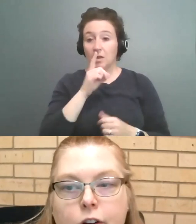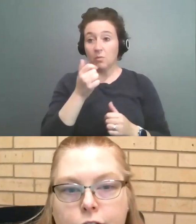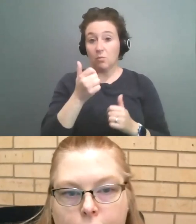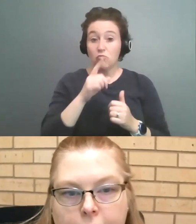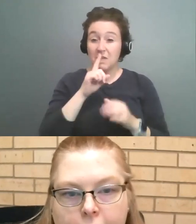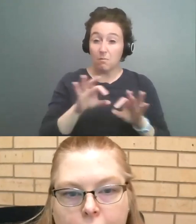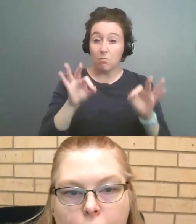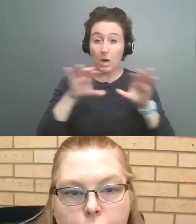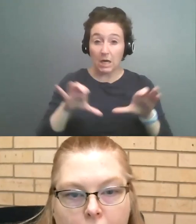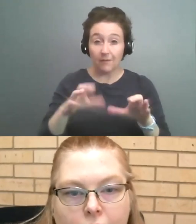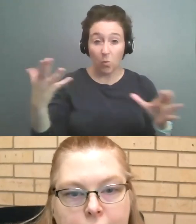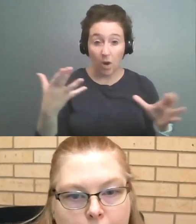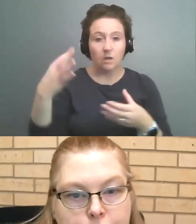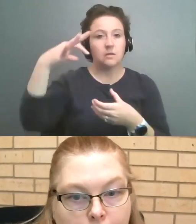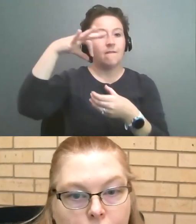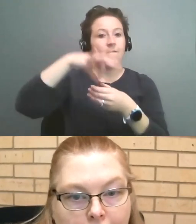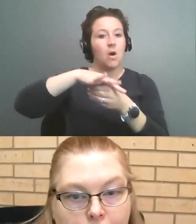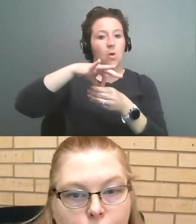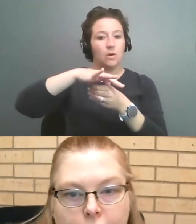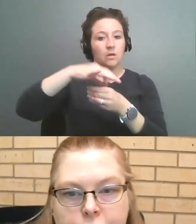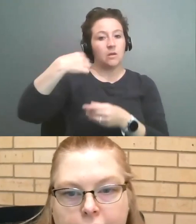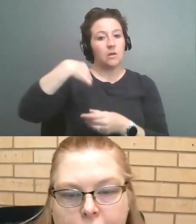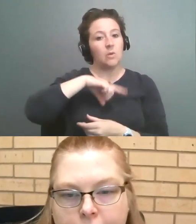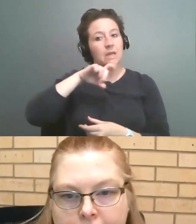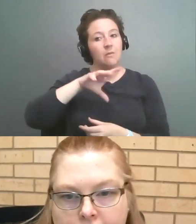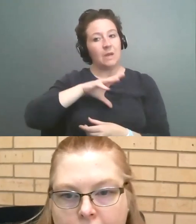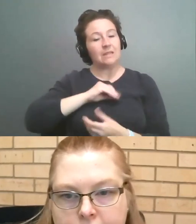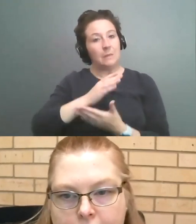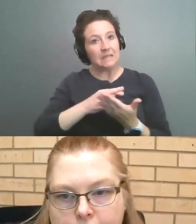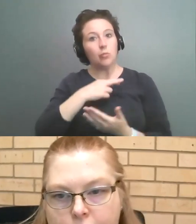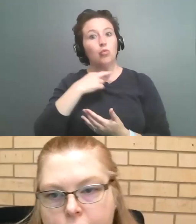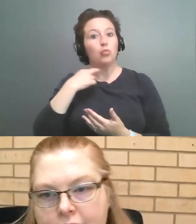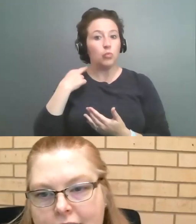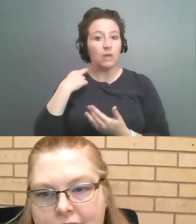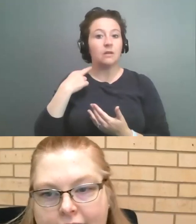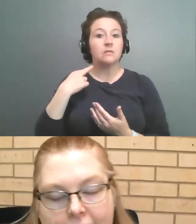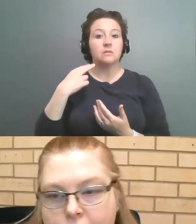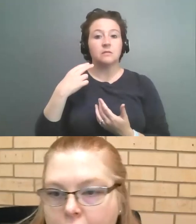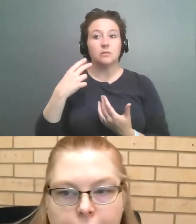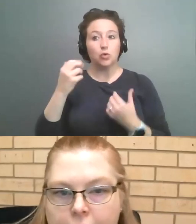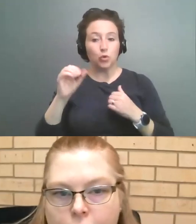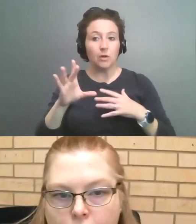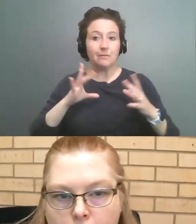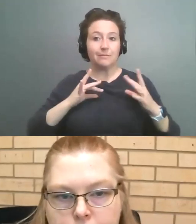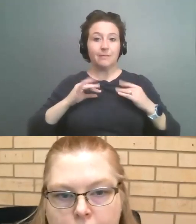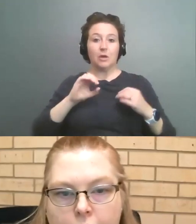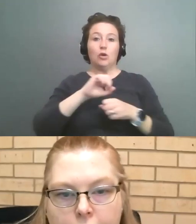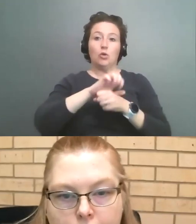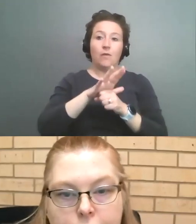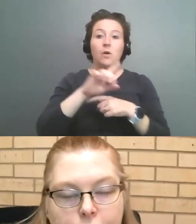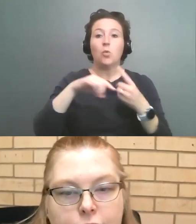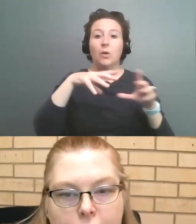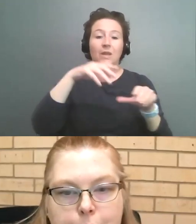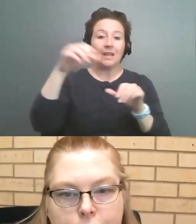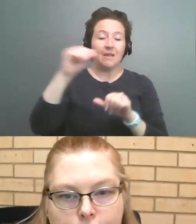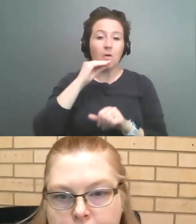Americans, voting. We all accept some level of risk into coming into contact with COVID-19 anytime we leave our home.